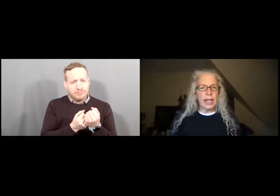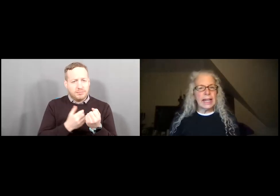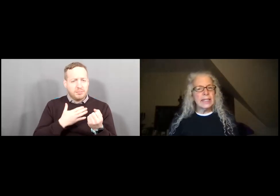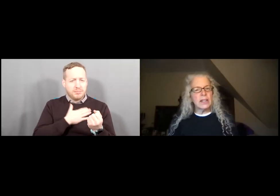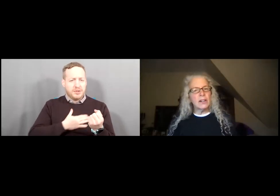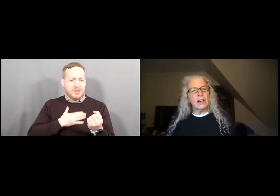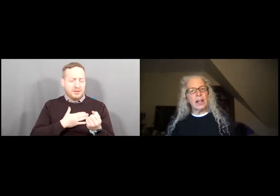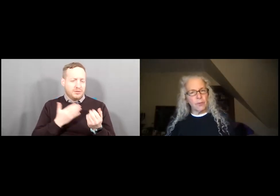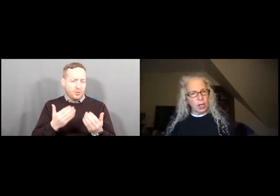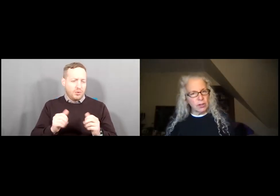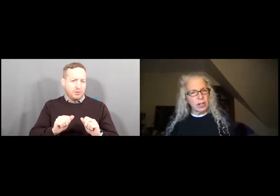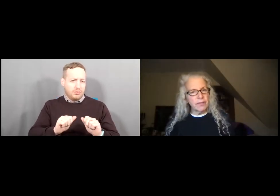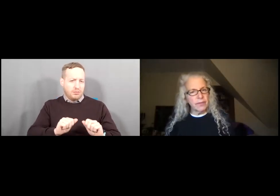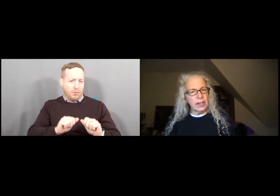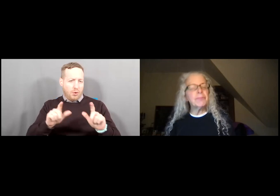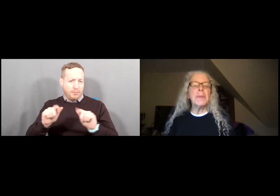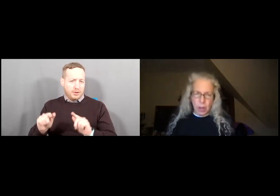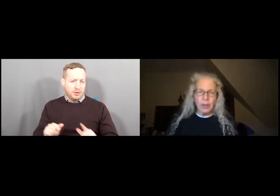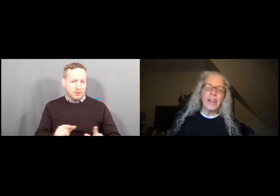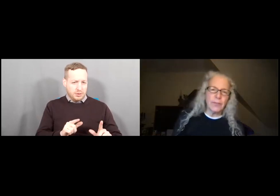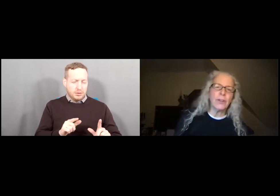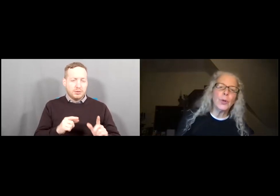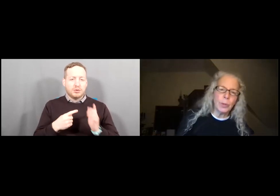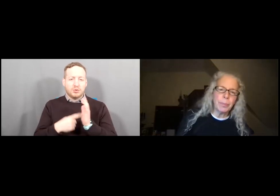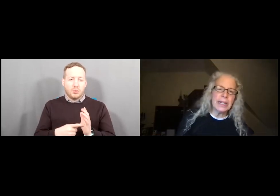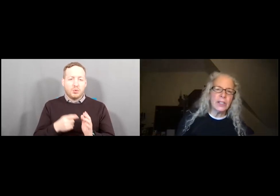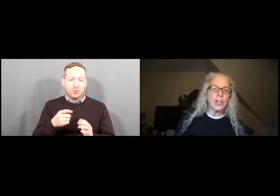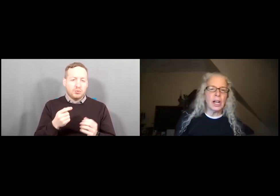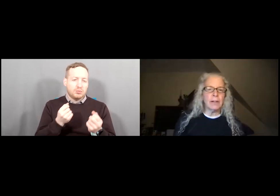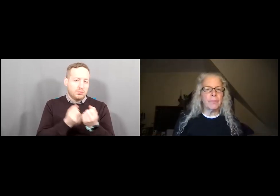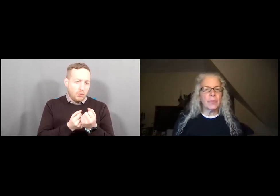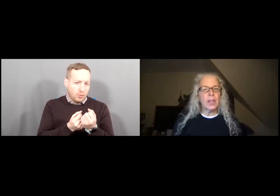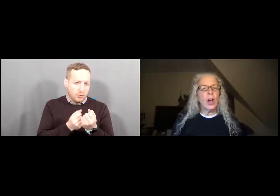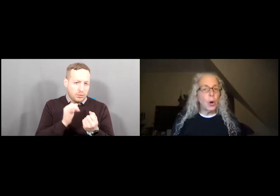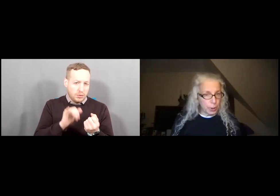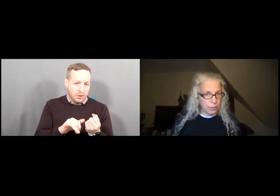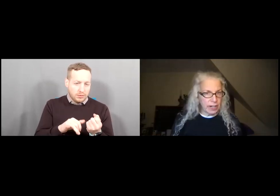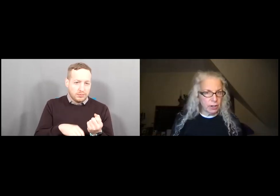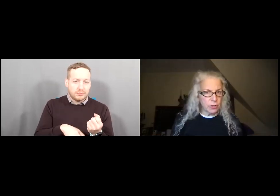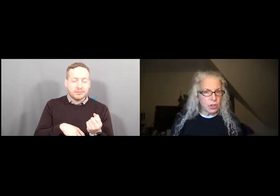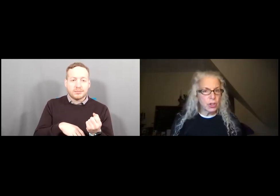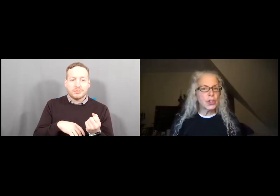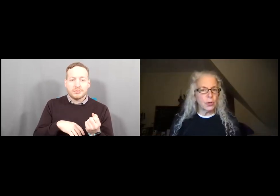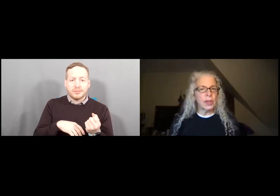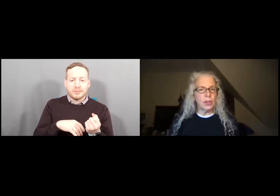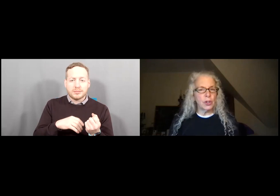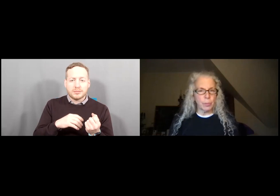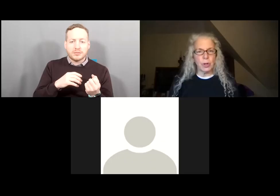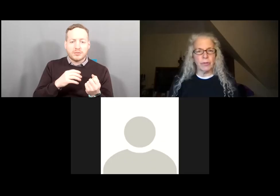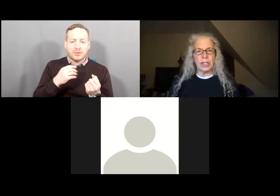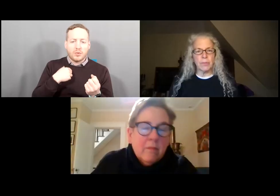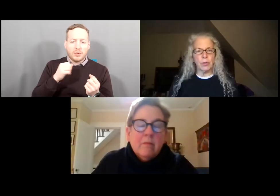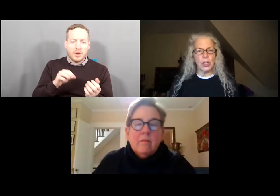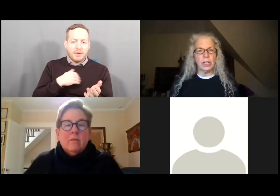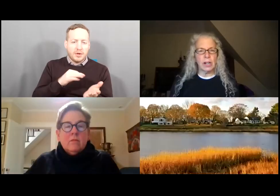So is there, if people are in favor, if you would please open your videos to show your